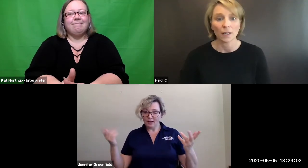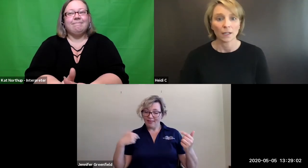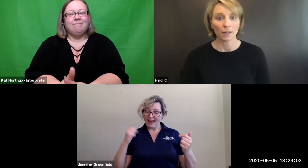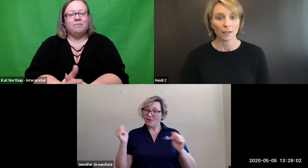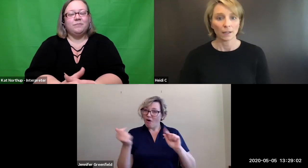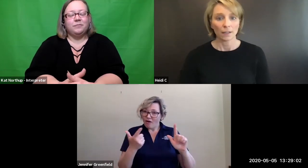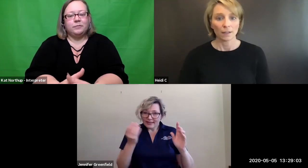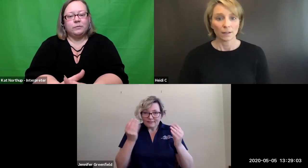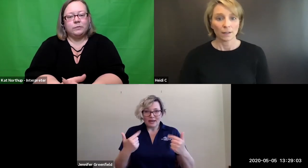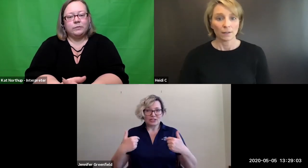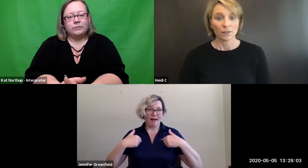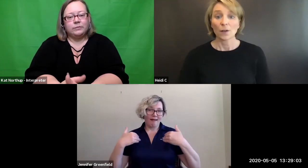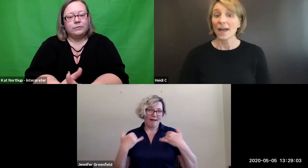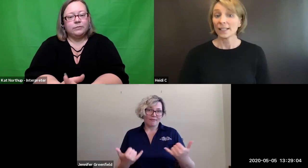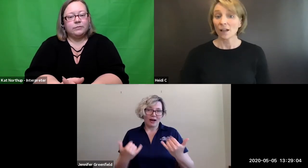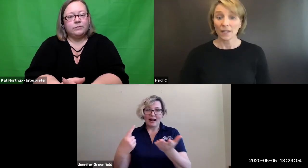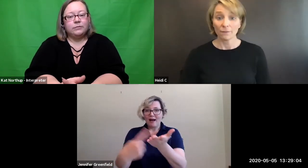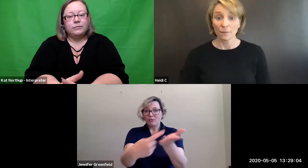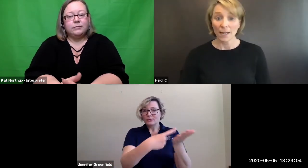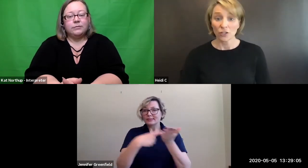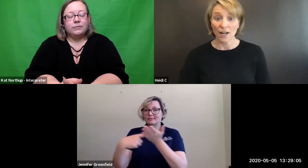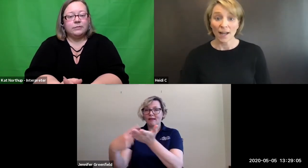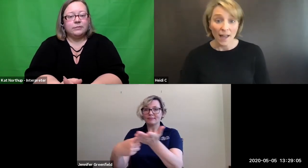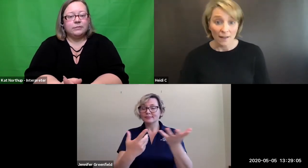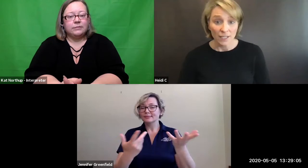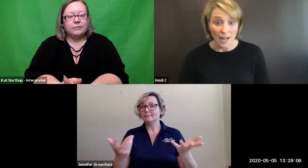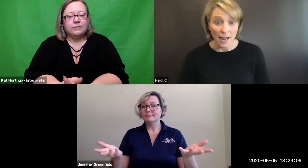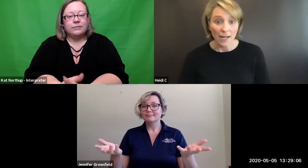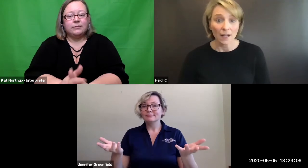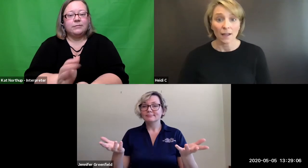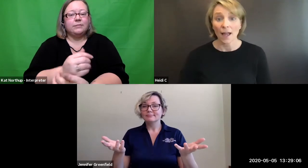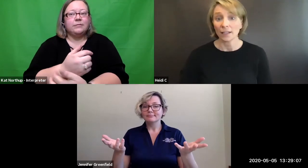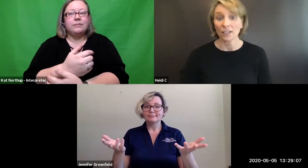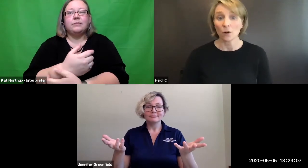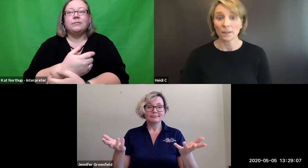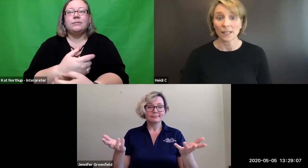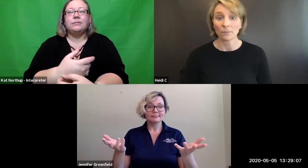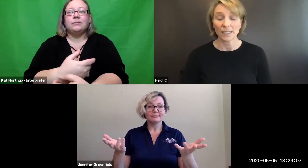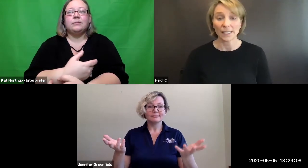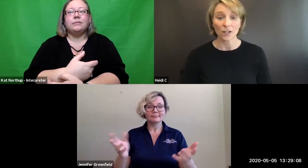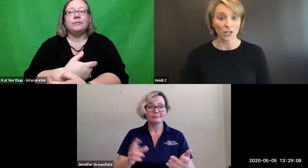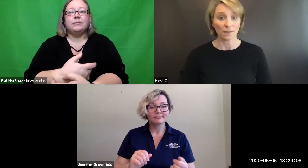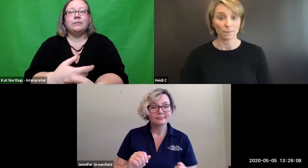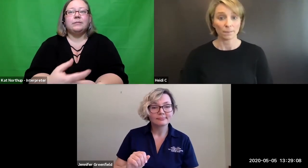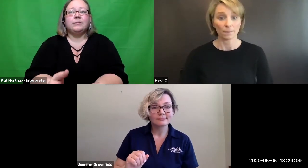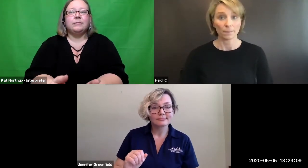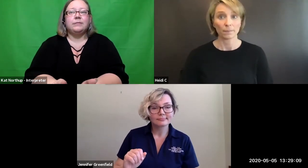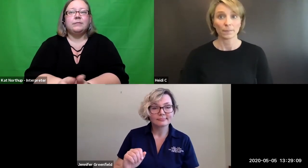virtually. So that is all the information I have today. I'd like to open this up for